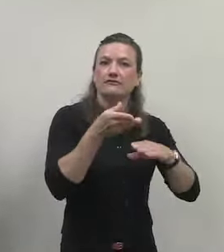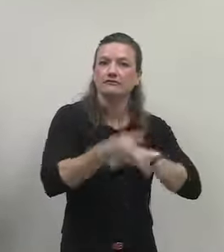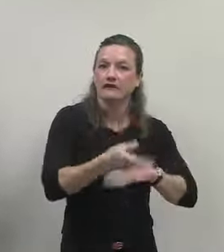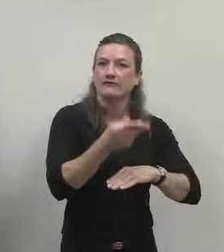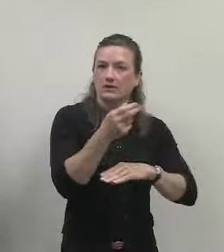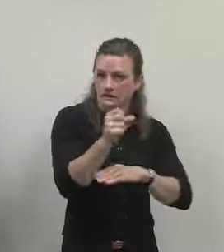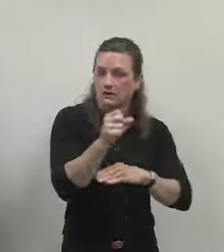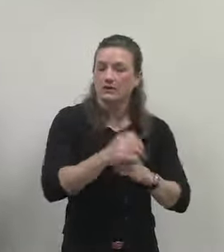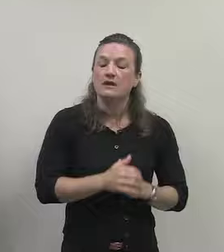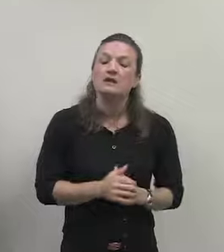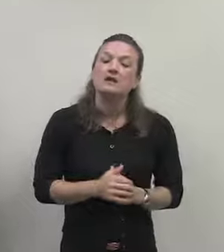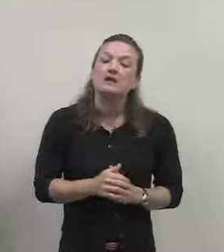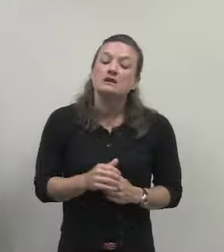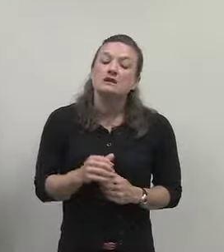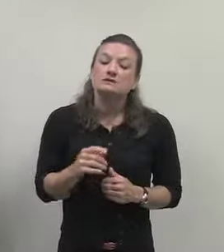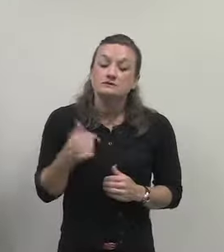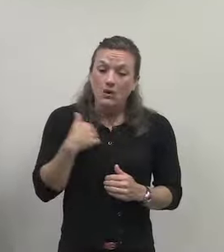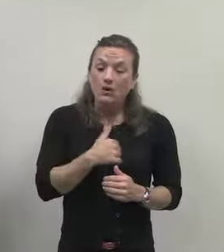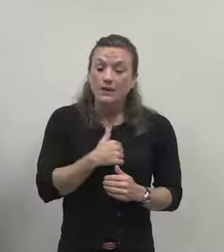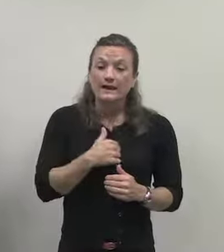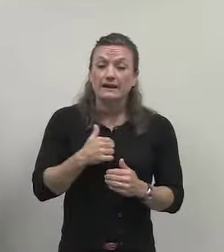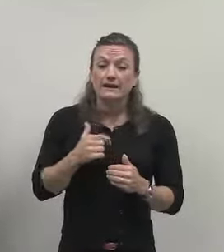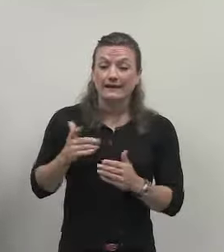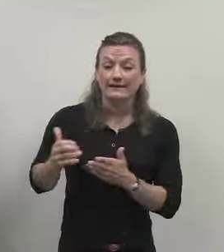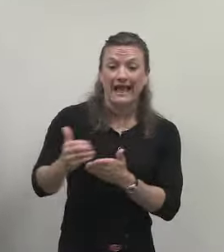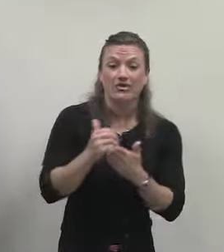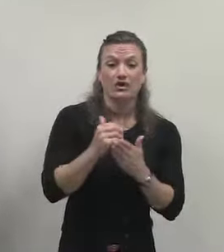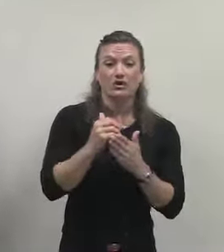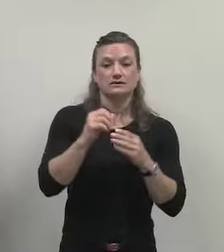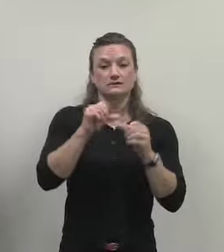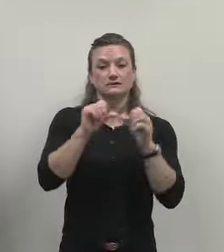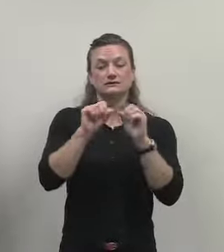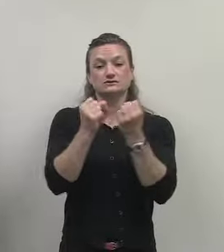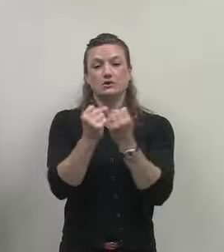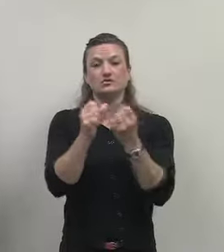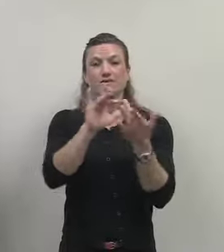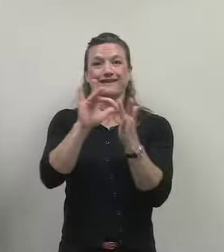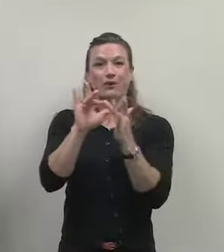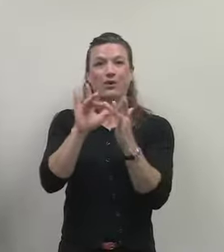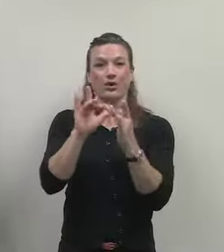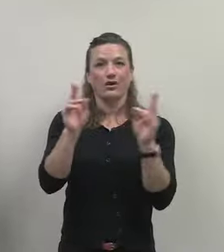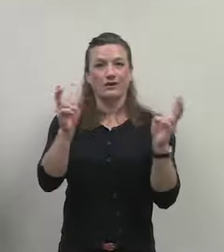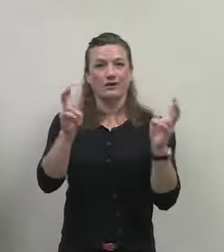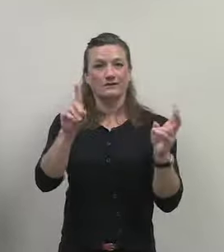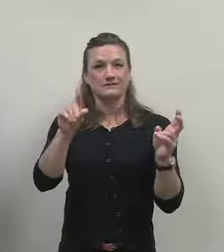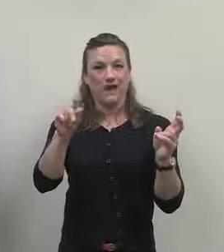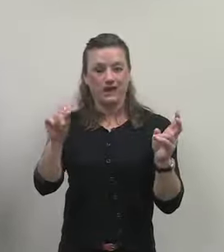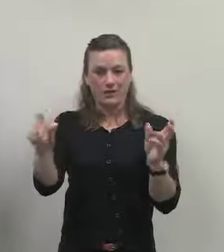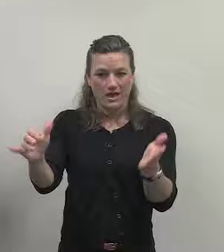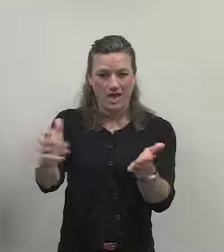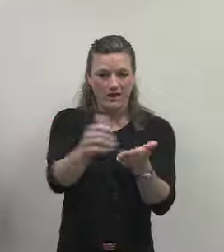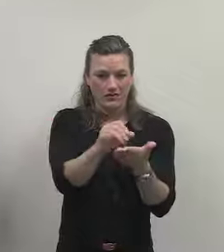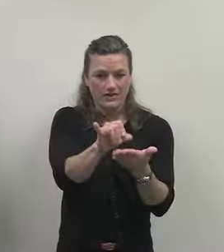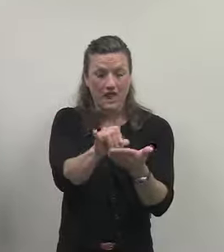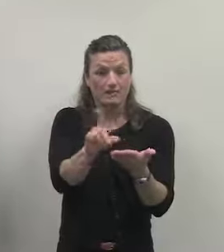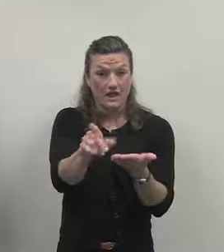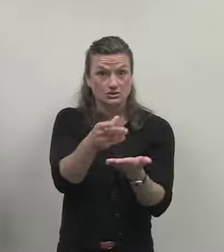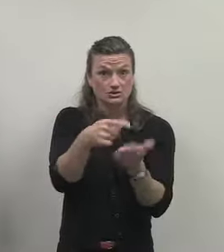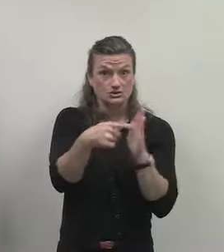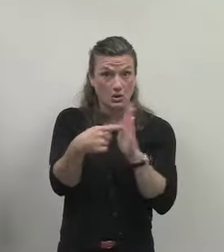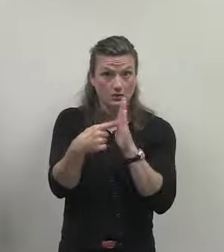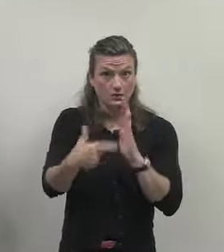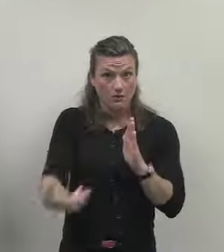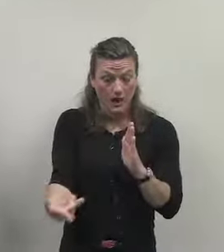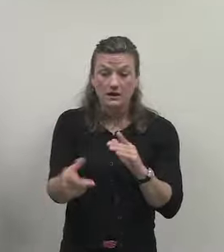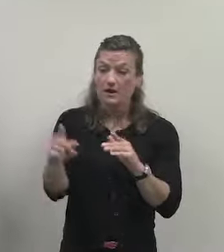we've gathered some what's called social network analysis data, and those are showing that the agencies that come